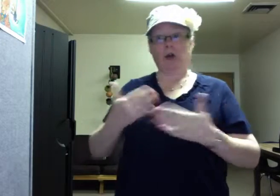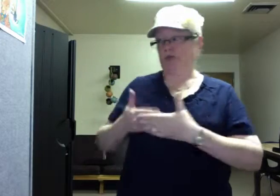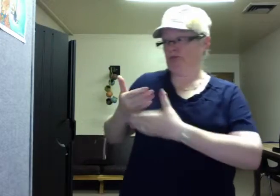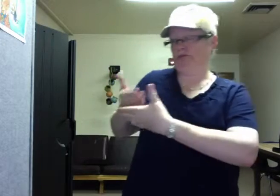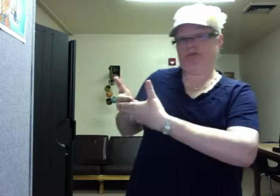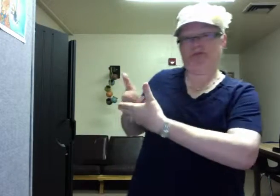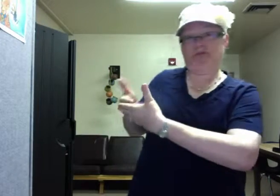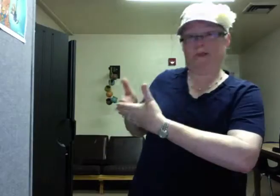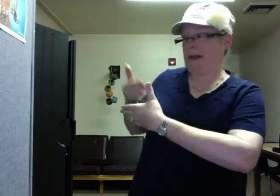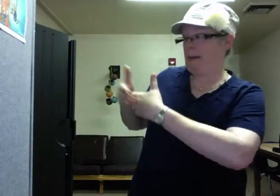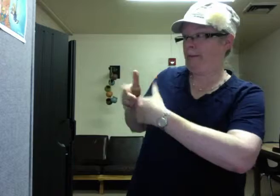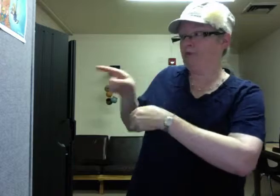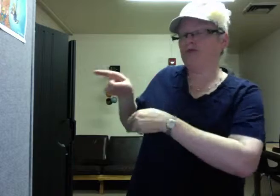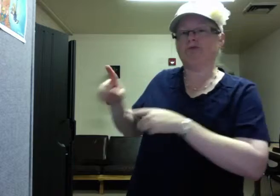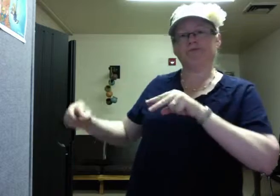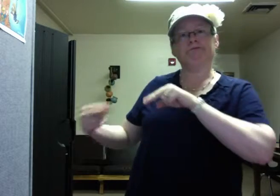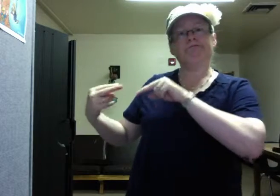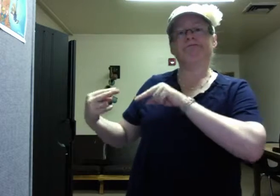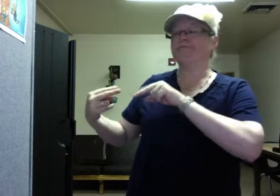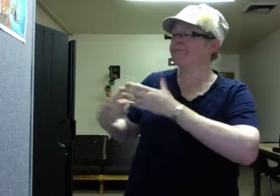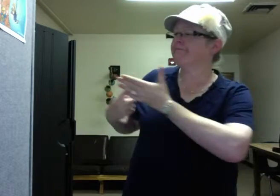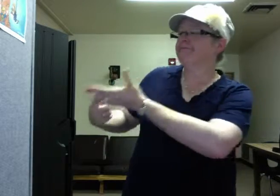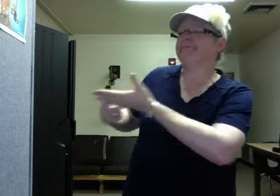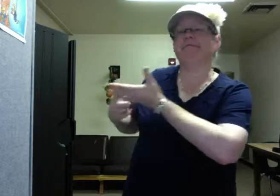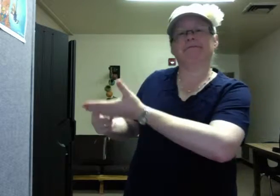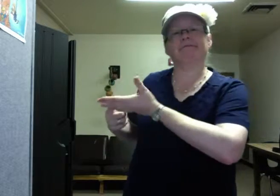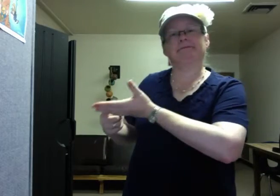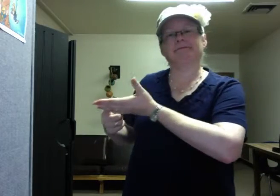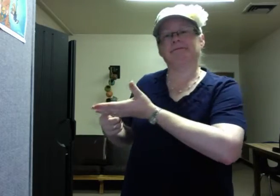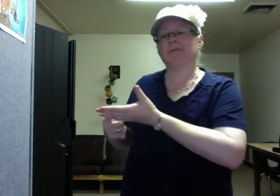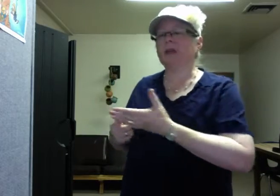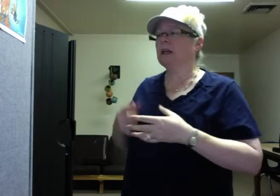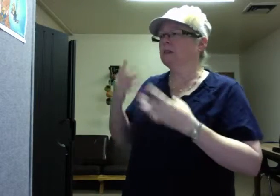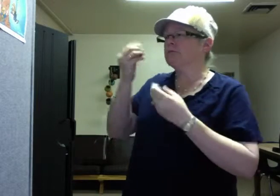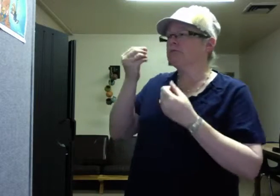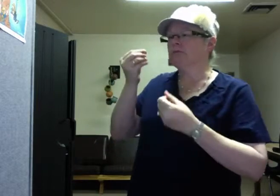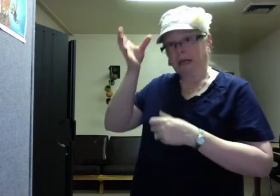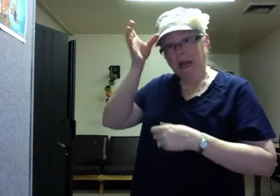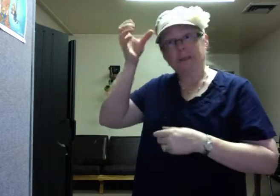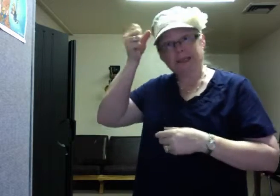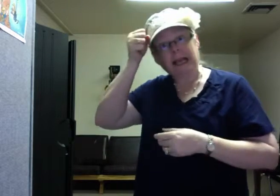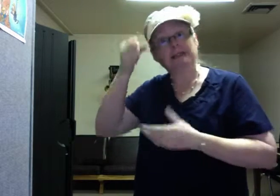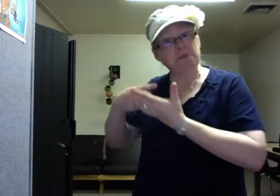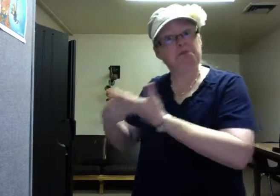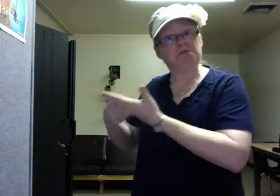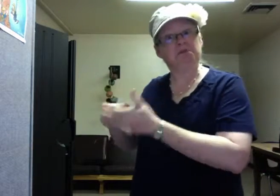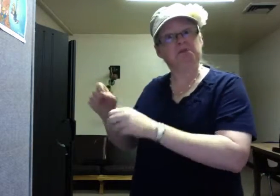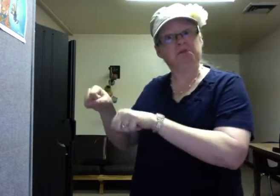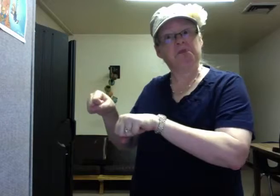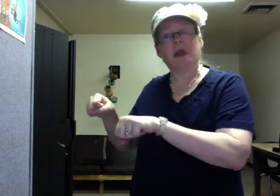fit in our part whole? And then maybe talk about how would you solve